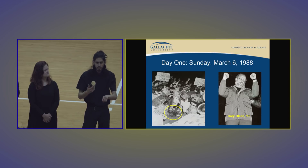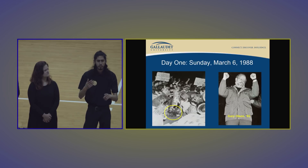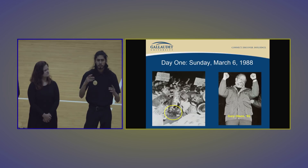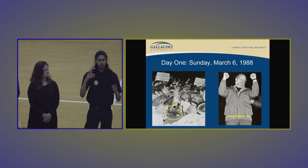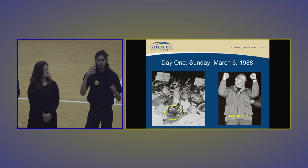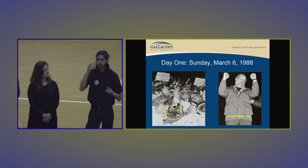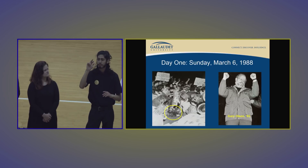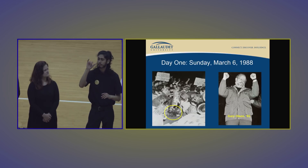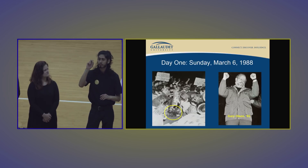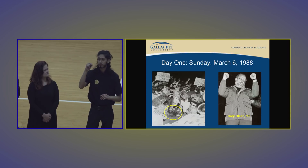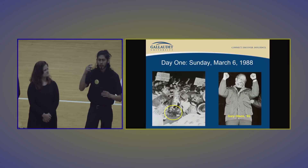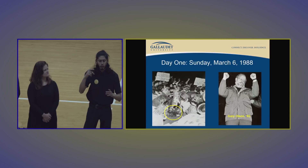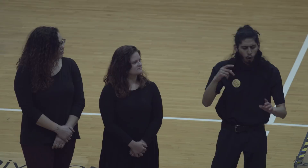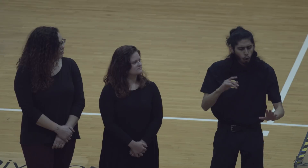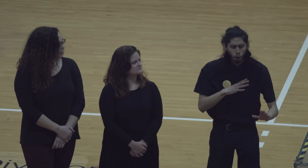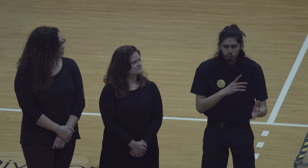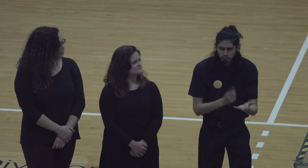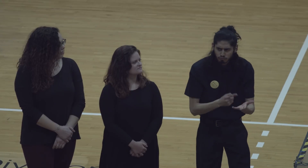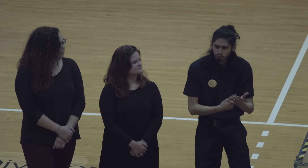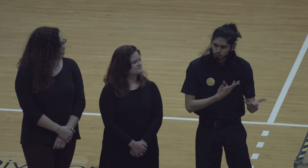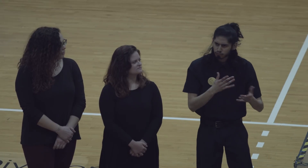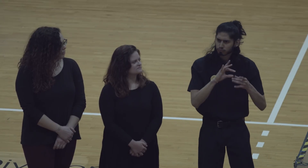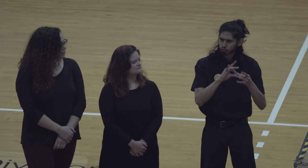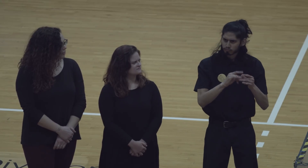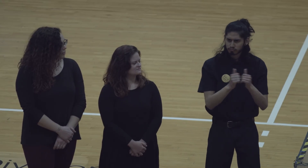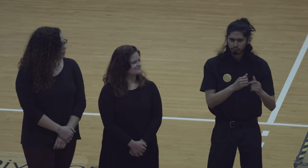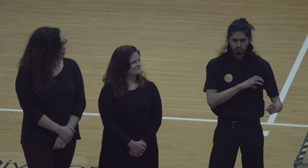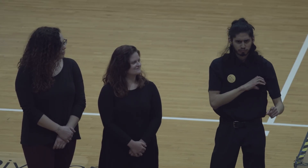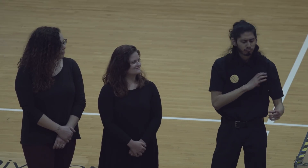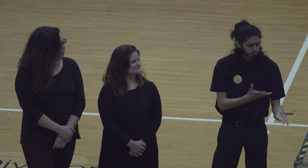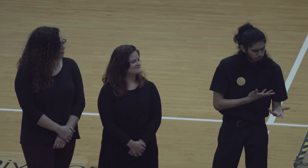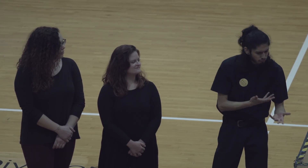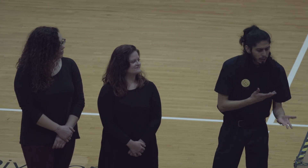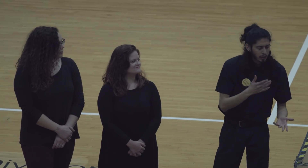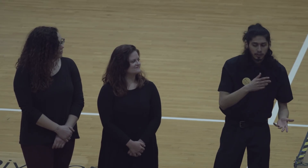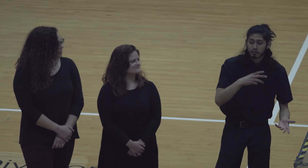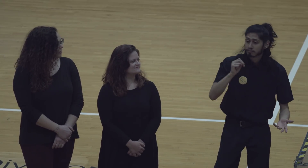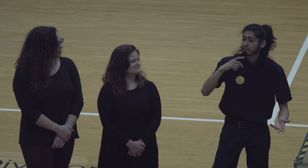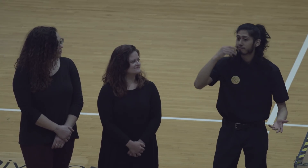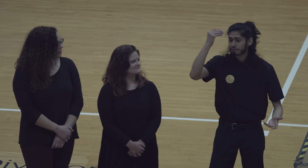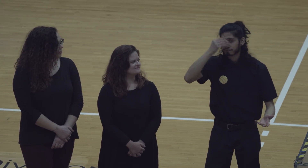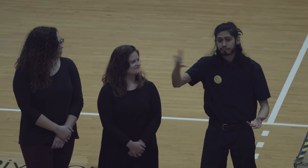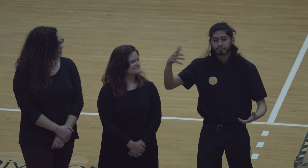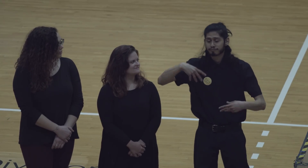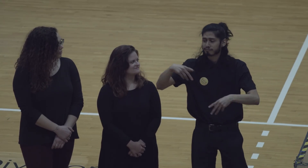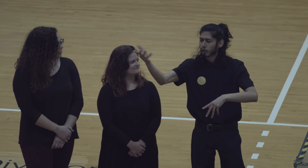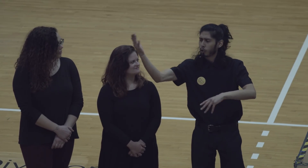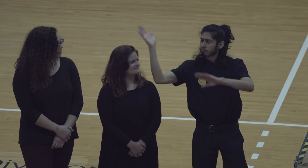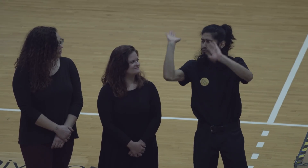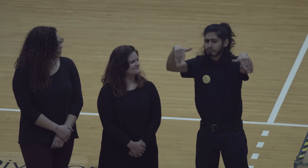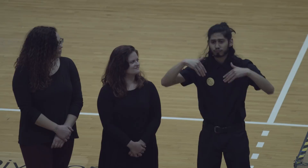we didn't have the right to march without such a permit. So we began engaging with the police there that